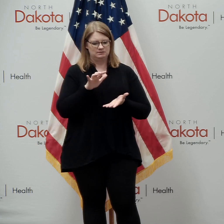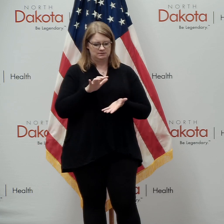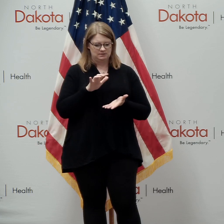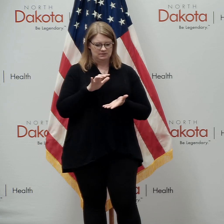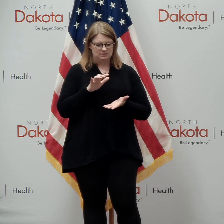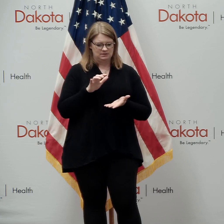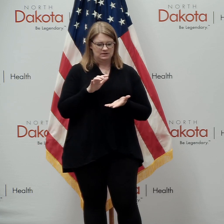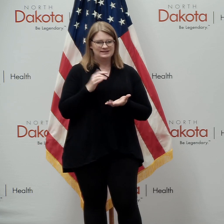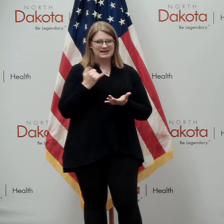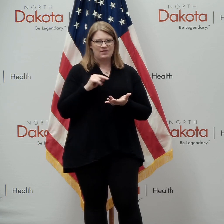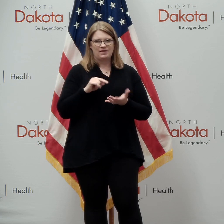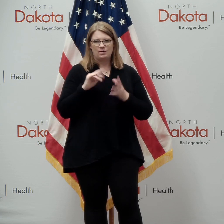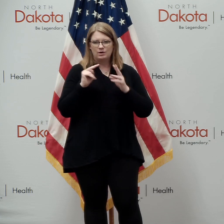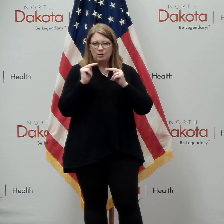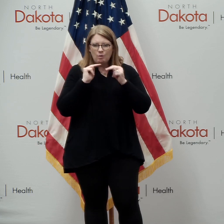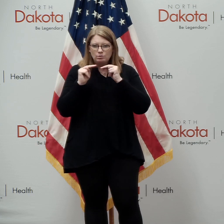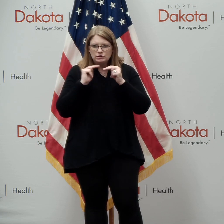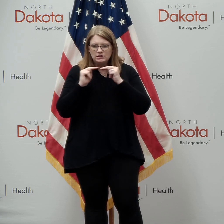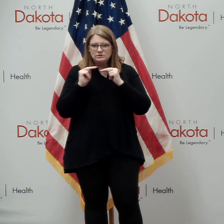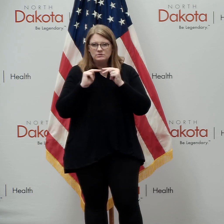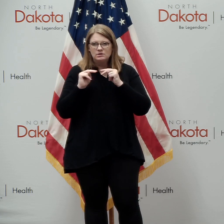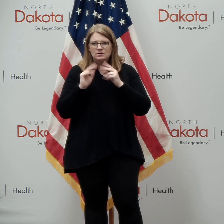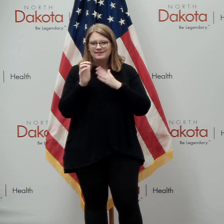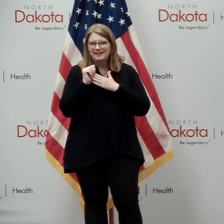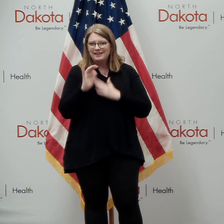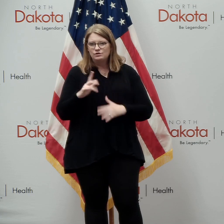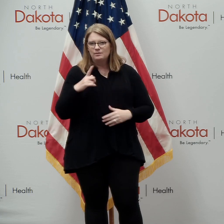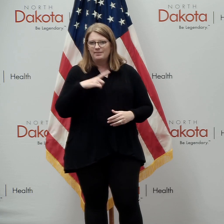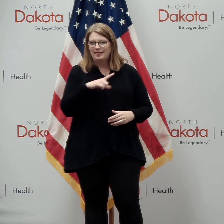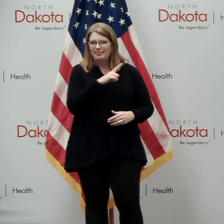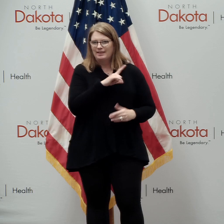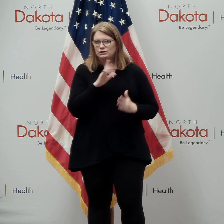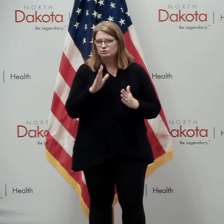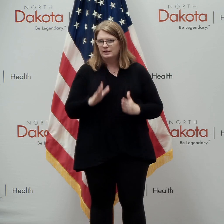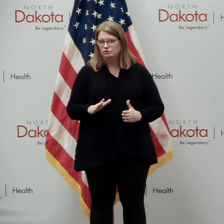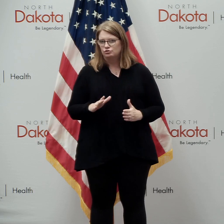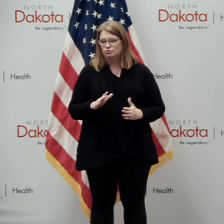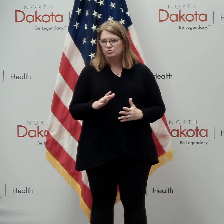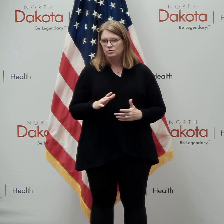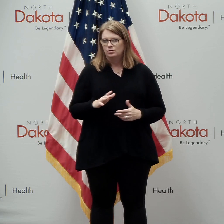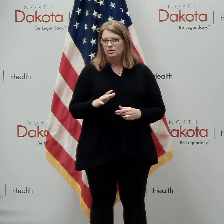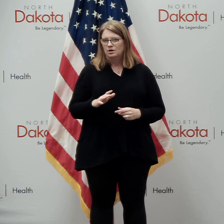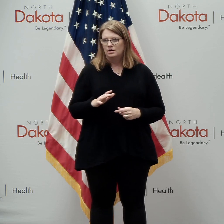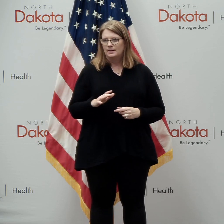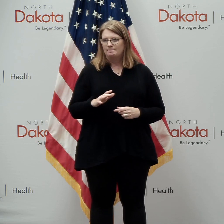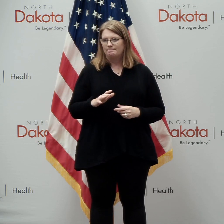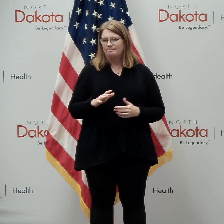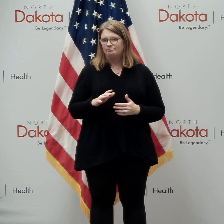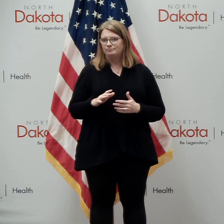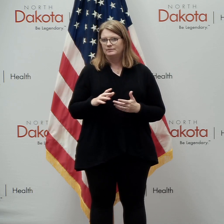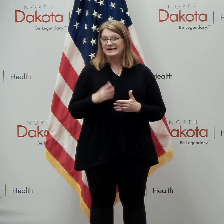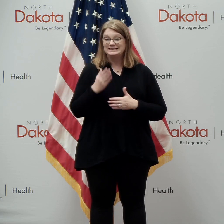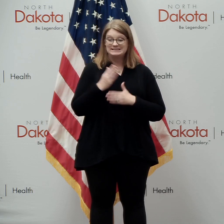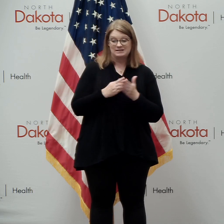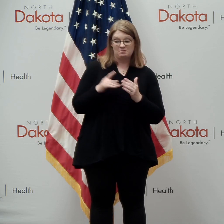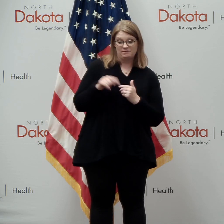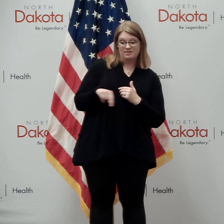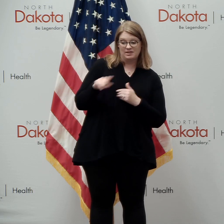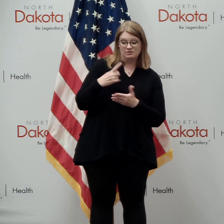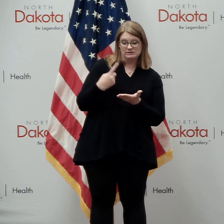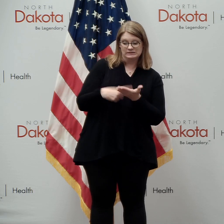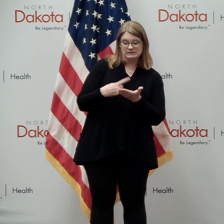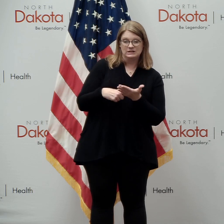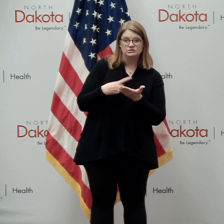that they're in negotiations with people from the leaders from the legislature, and I think that some of those discussions may lead to whether or